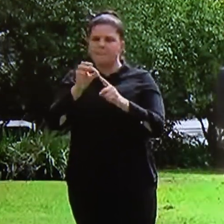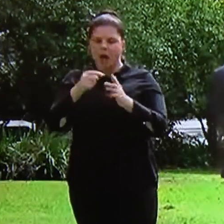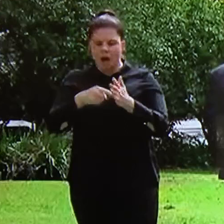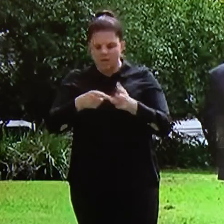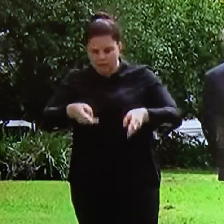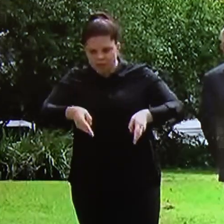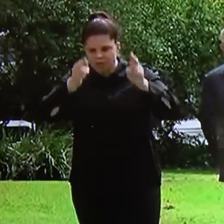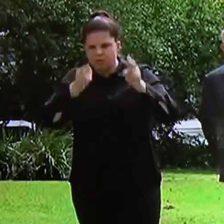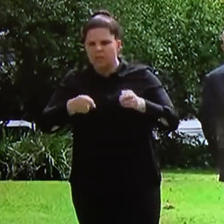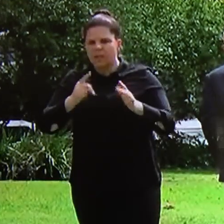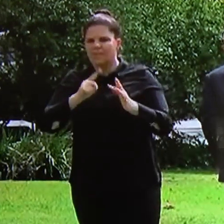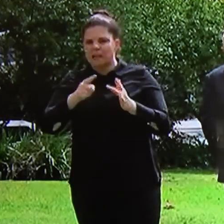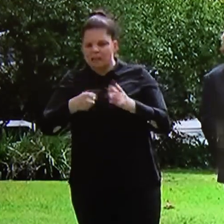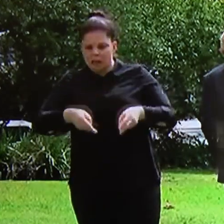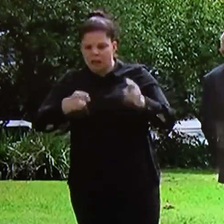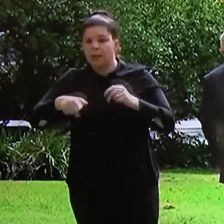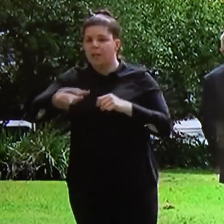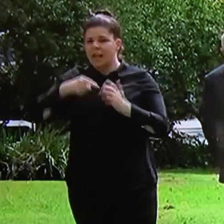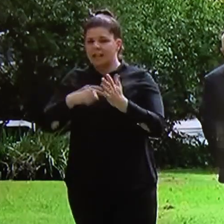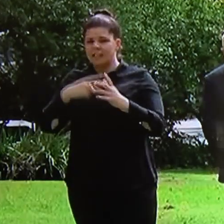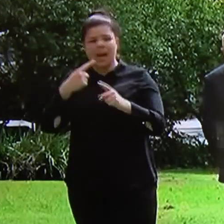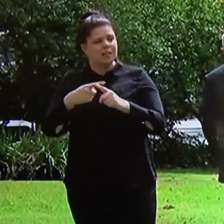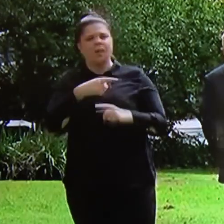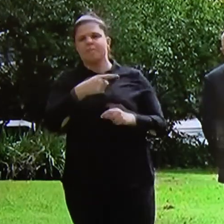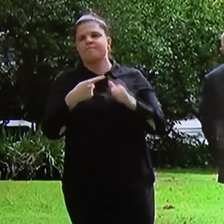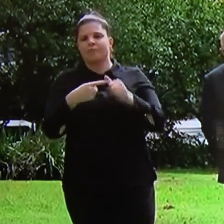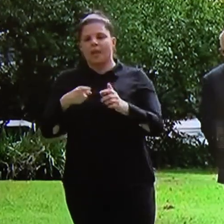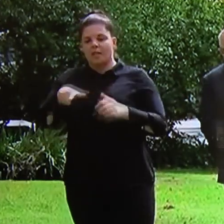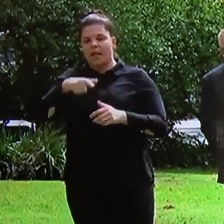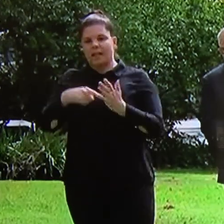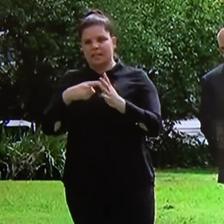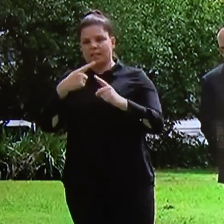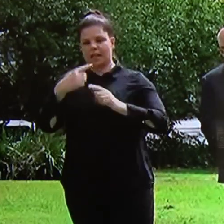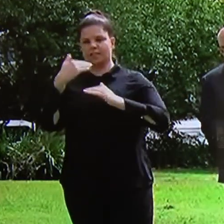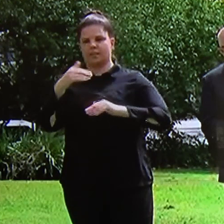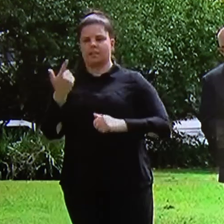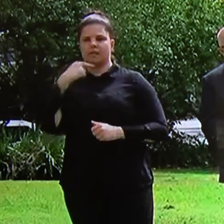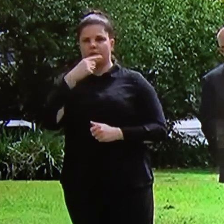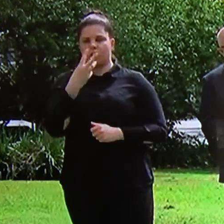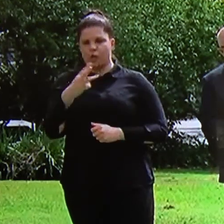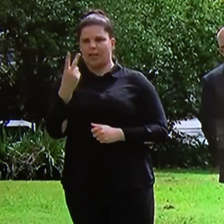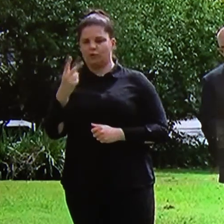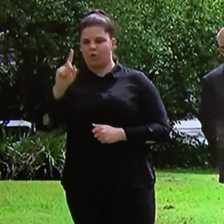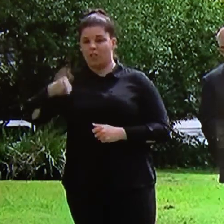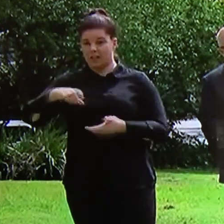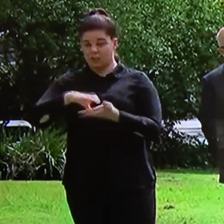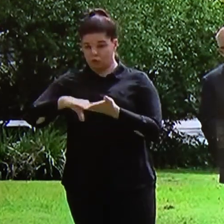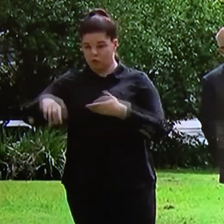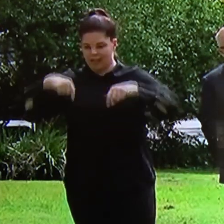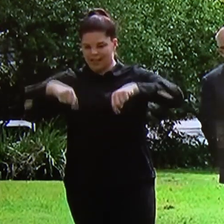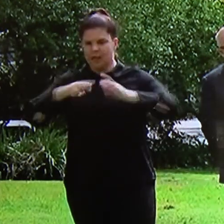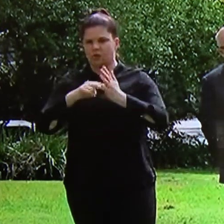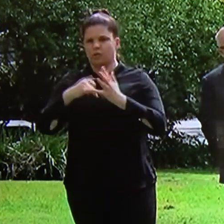Yes, so the land tax threshold is $732,000 here in New South Wales. So for those who are liable